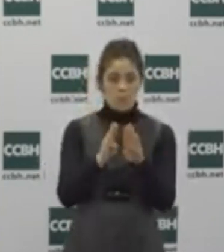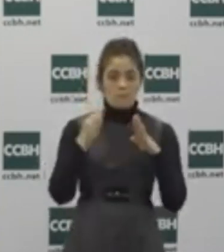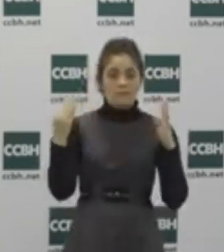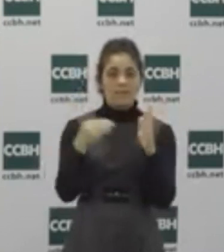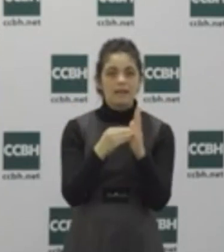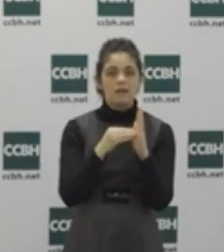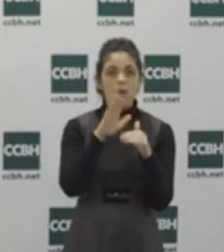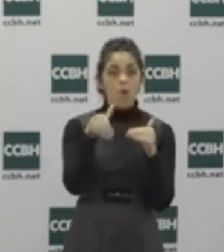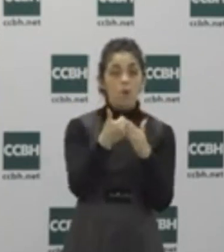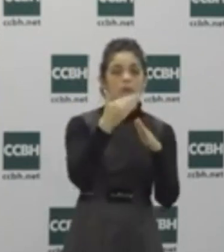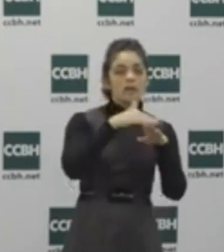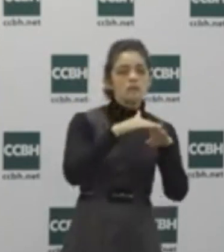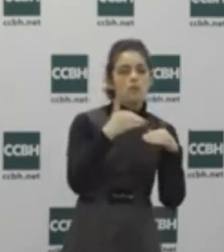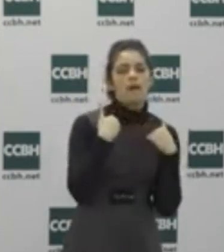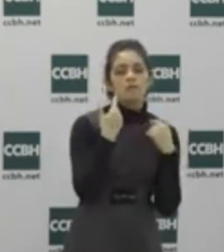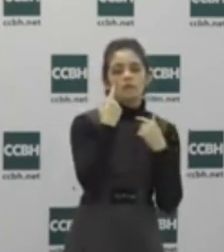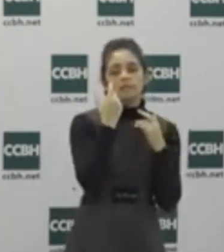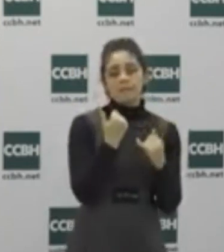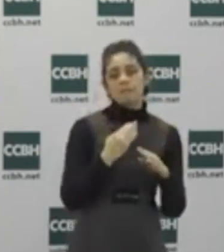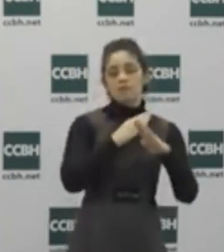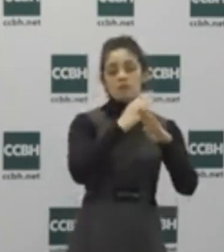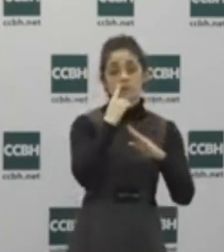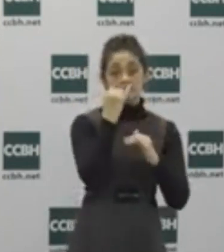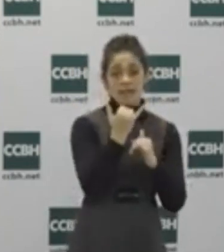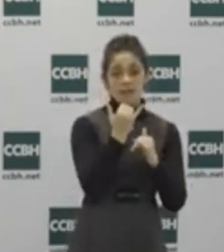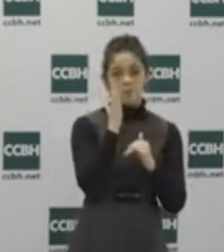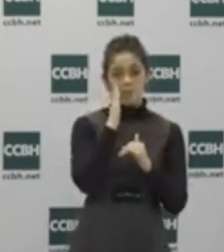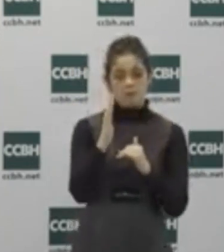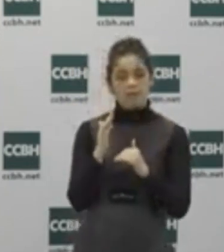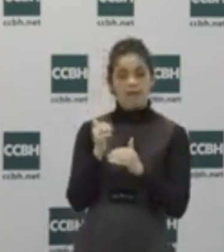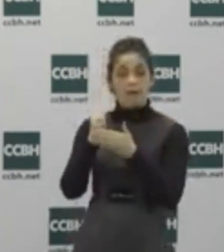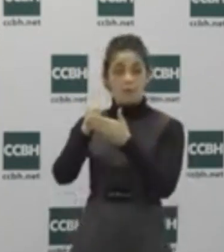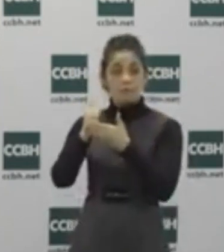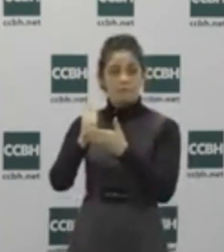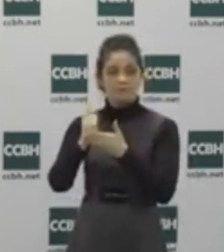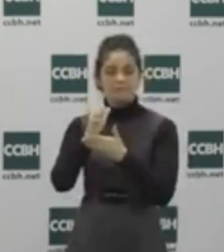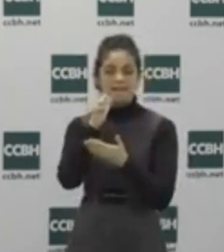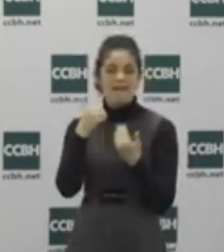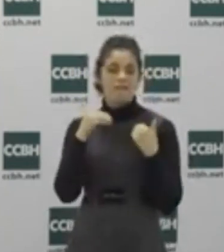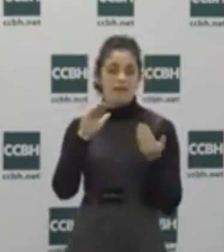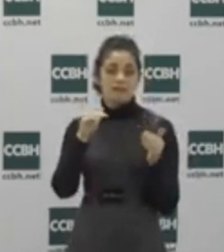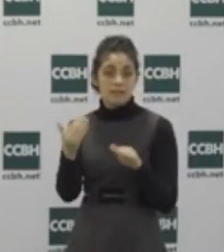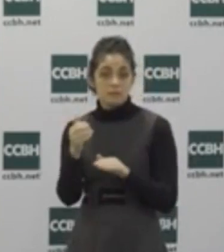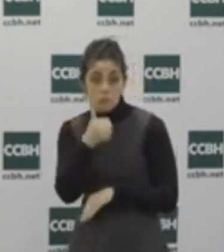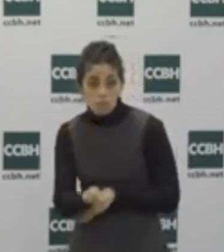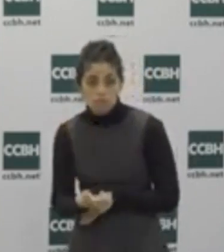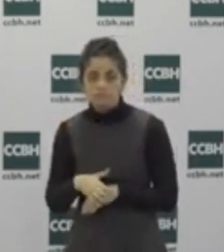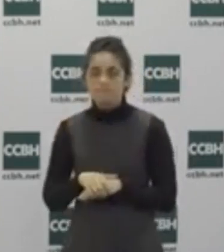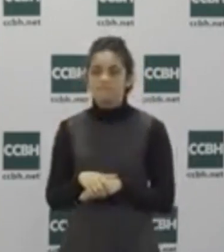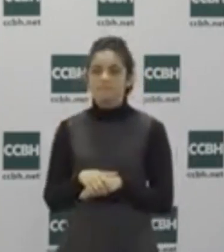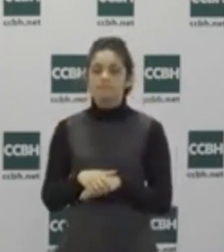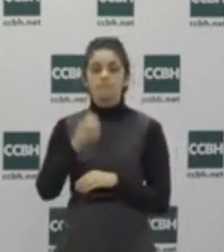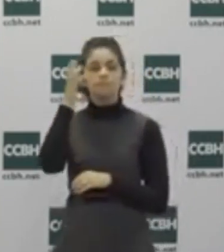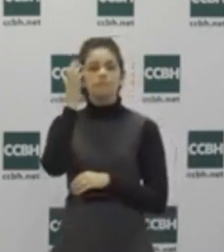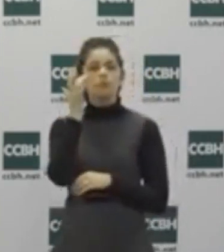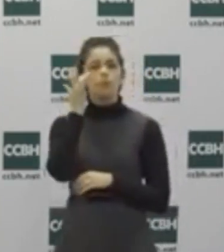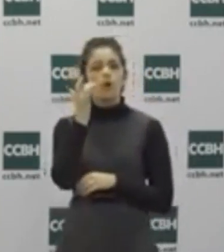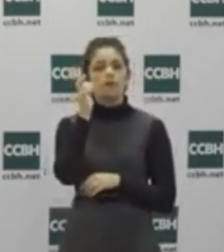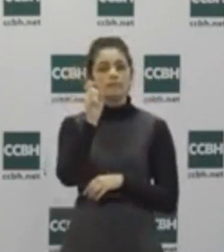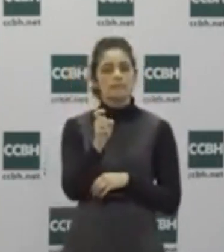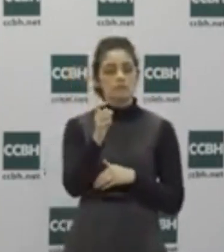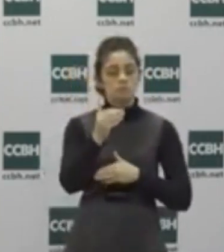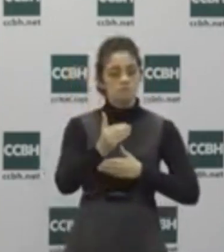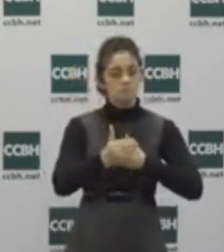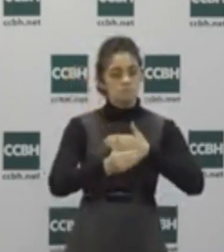you take today could prevent a case or a potential death tomorrow. This is why we need to move